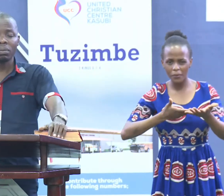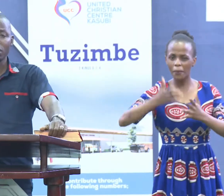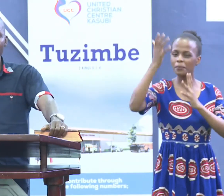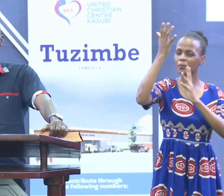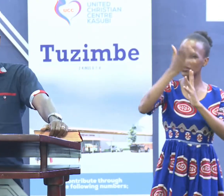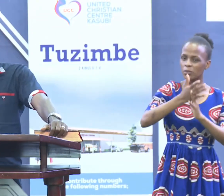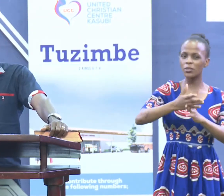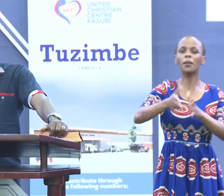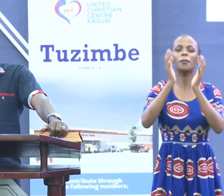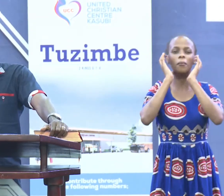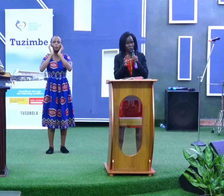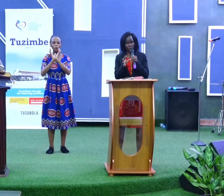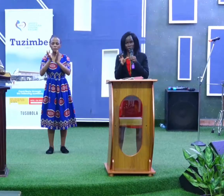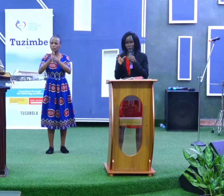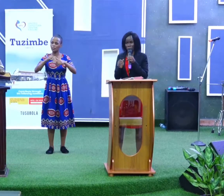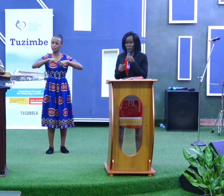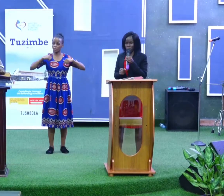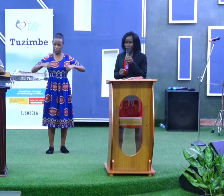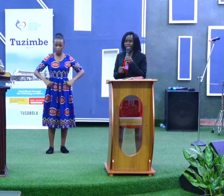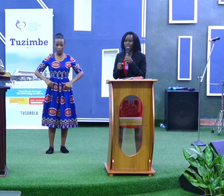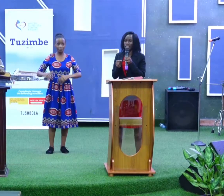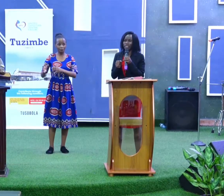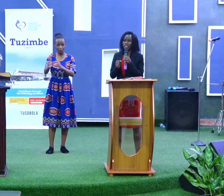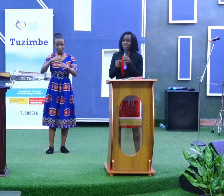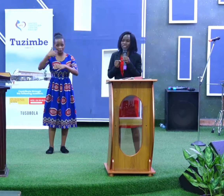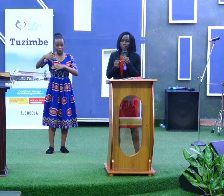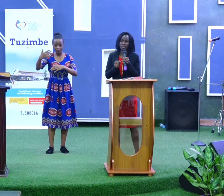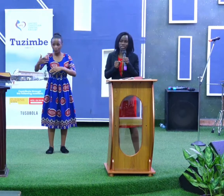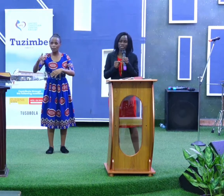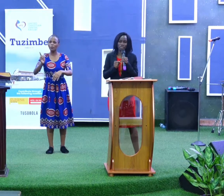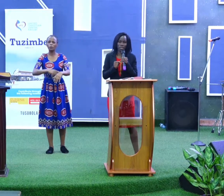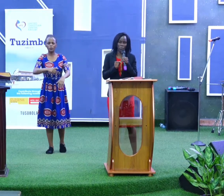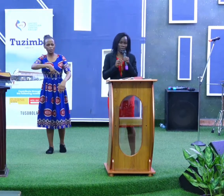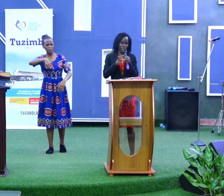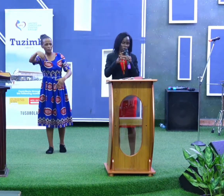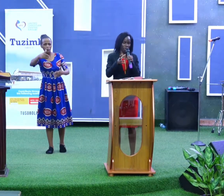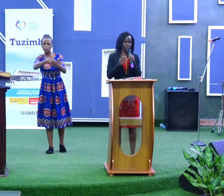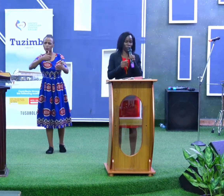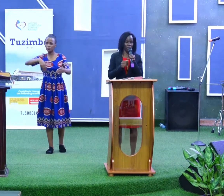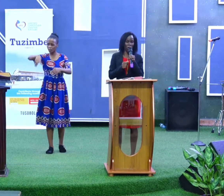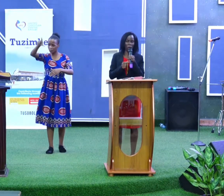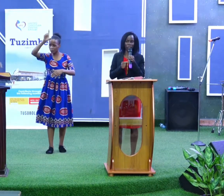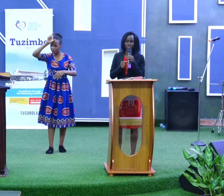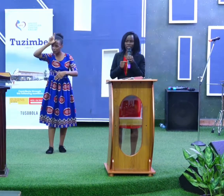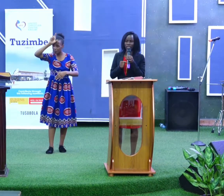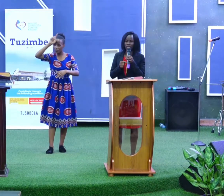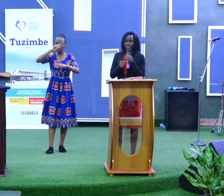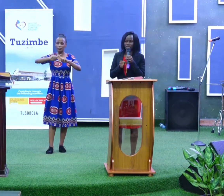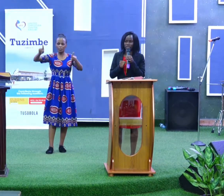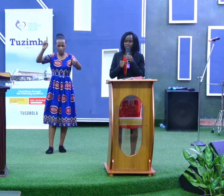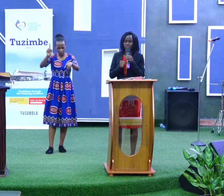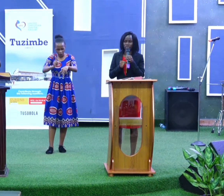It was so much between Moses and Aaron that he was always with when they'd gone before